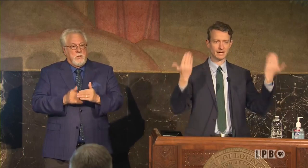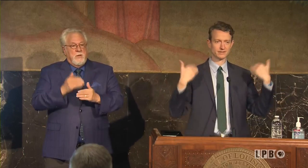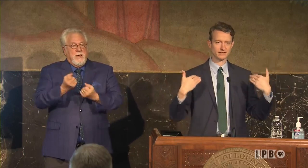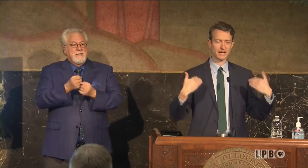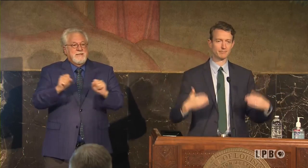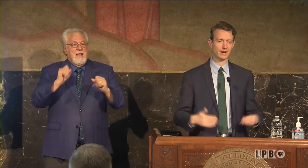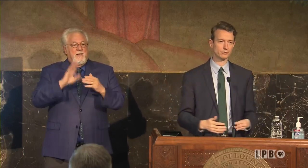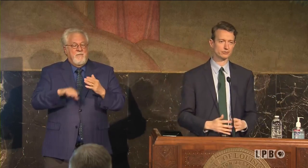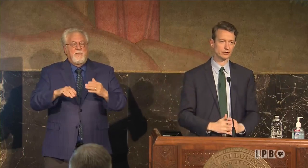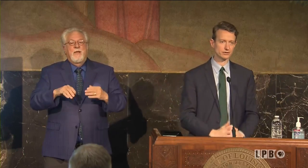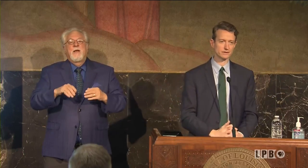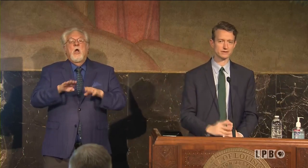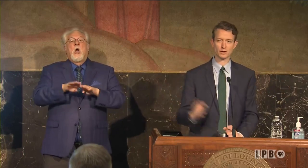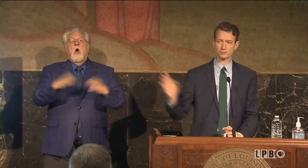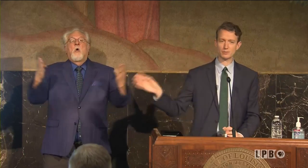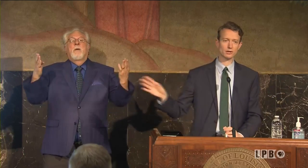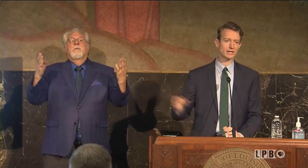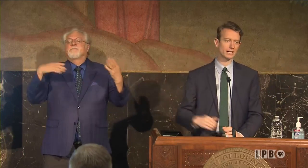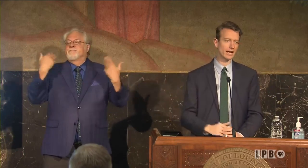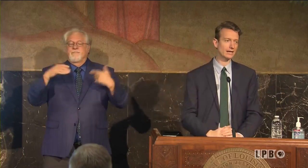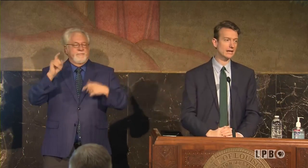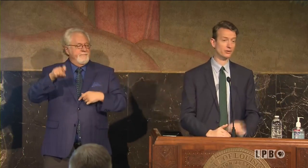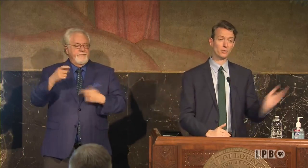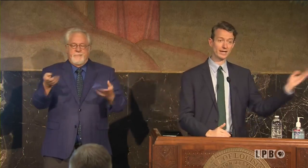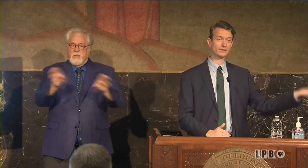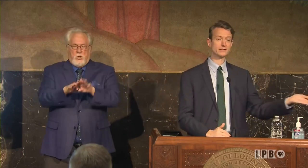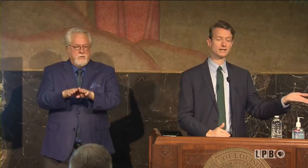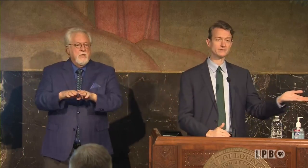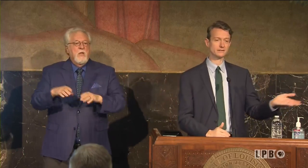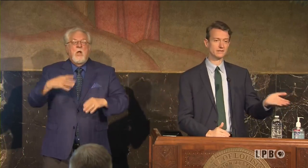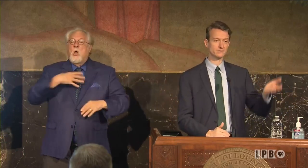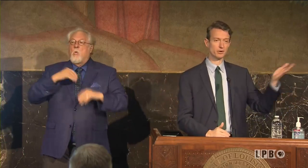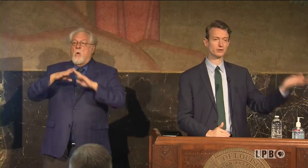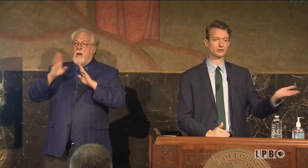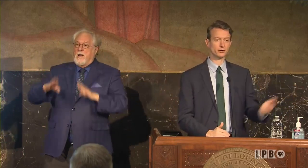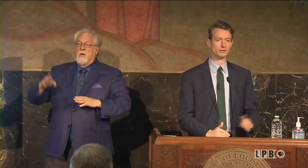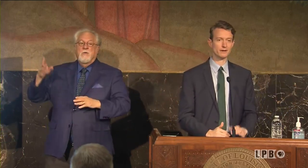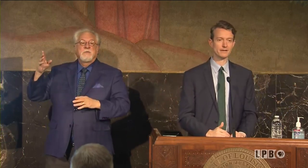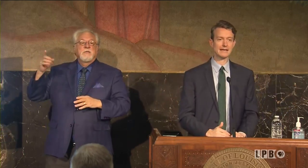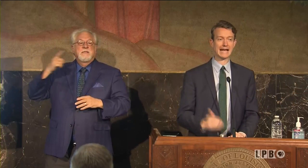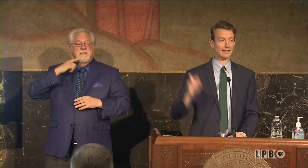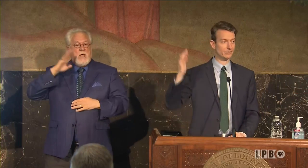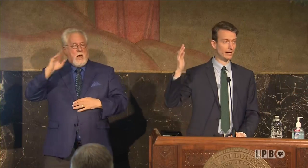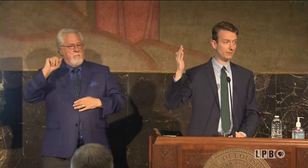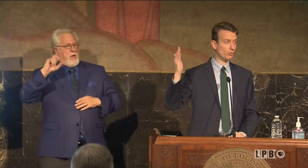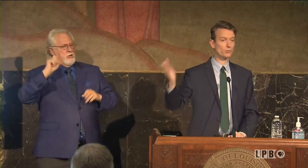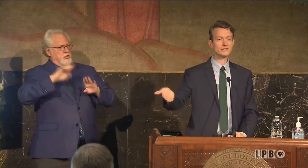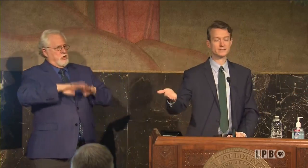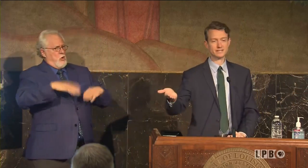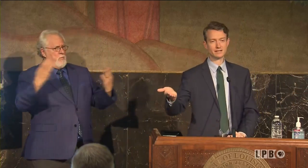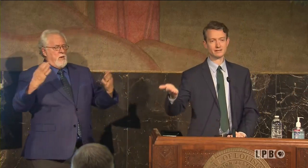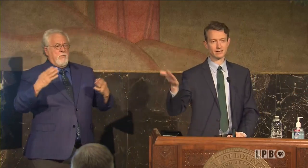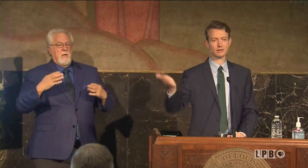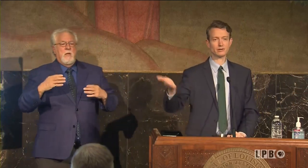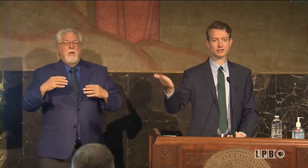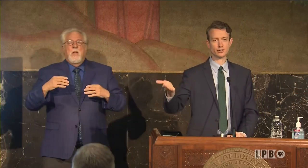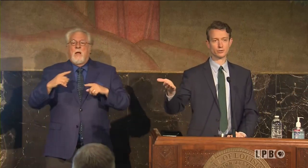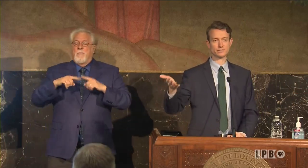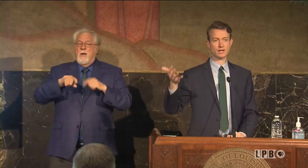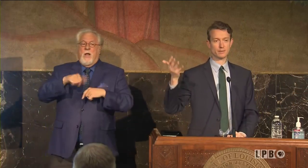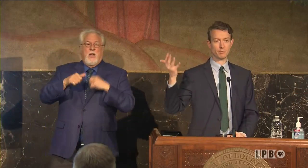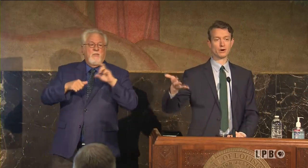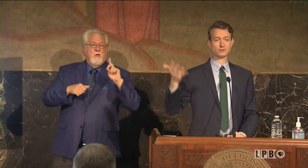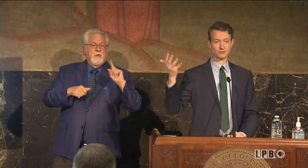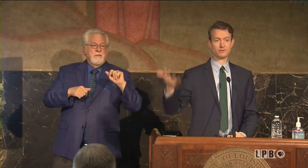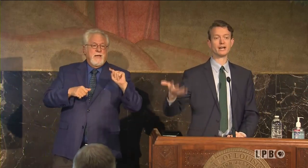rather than to have to snap back restrictions. And so as we were looking at the White House guidance that says bars should open up, and more recent data that clearly